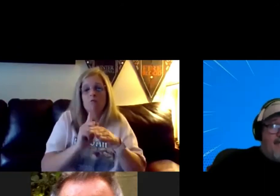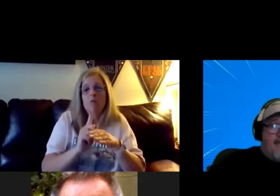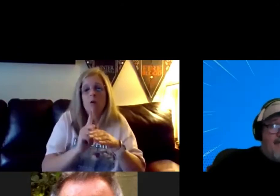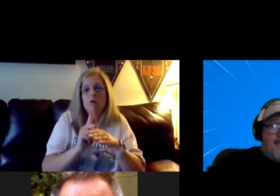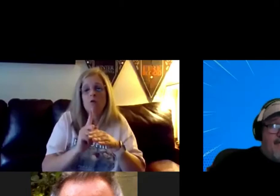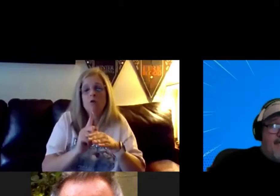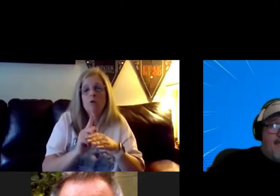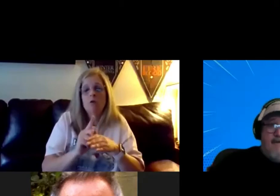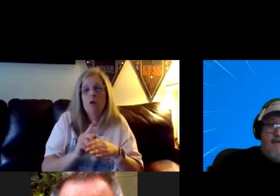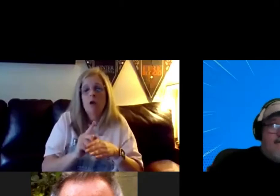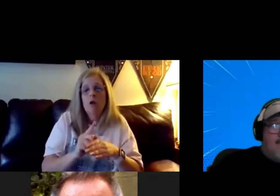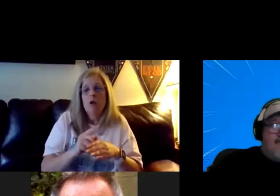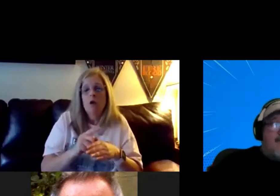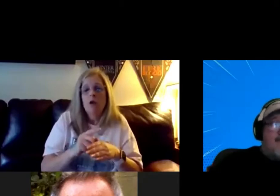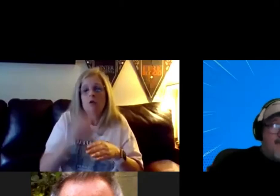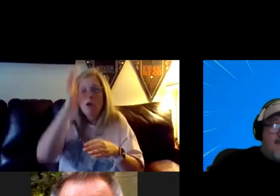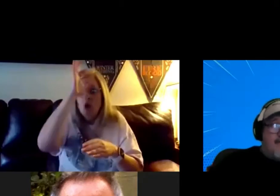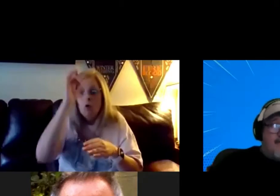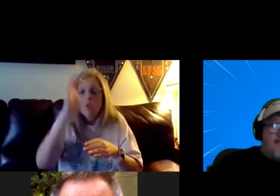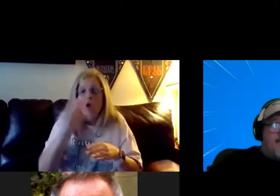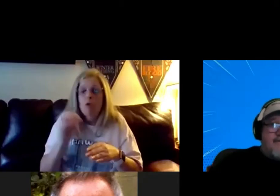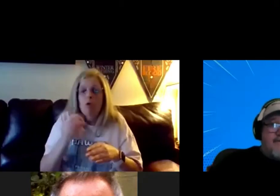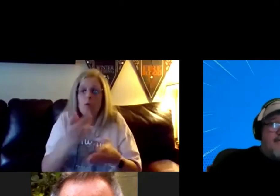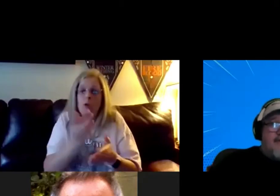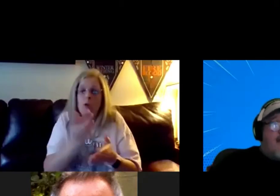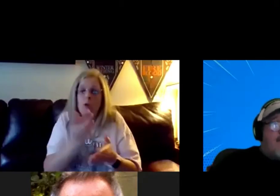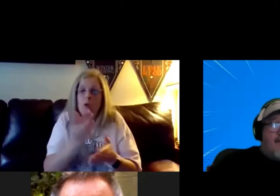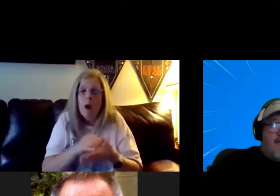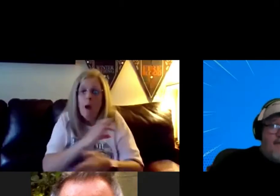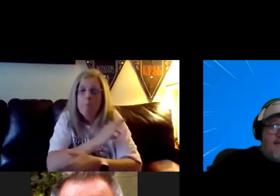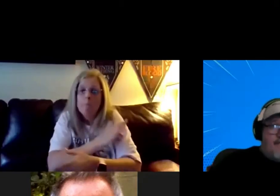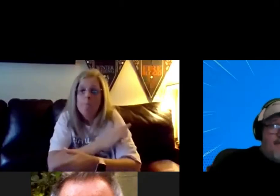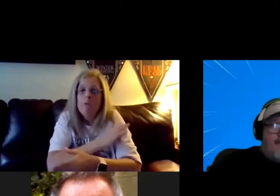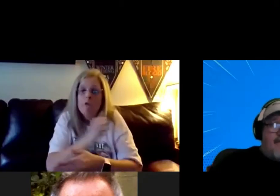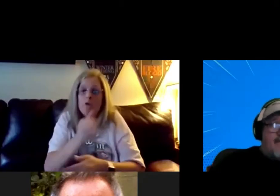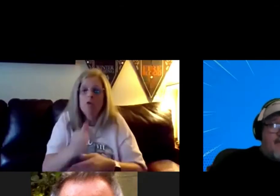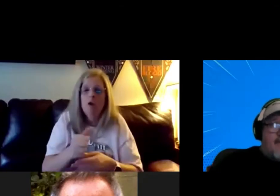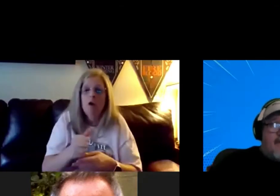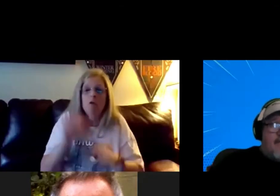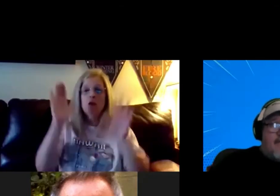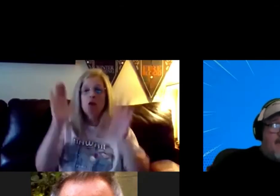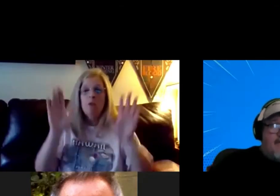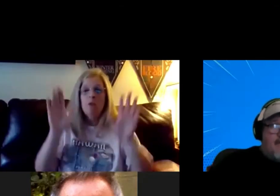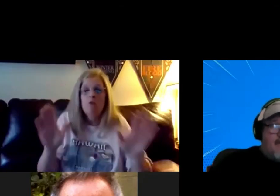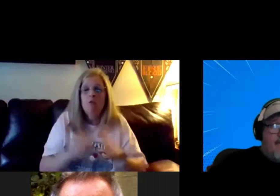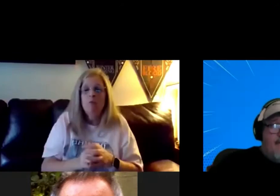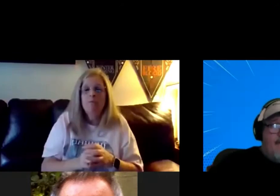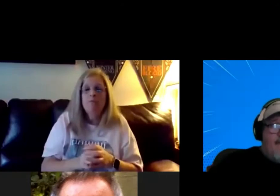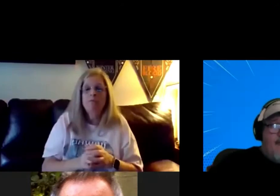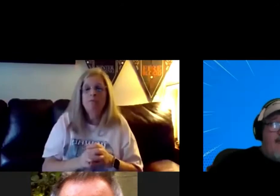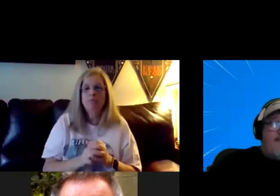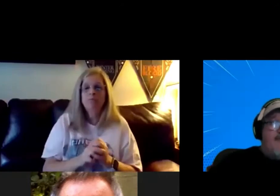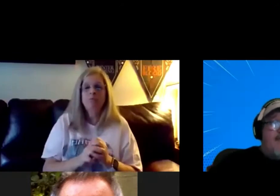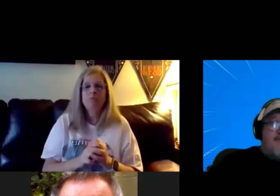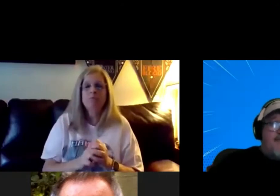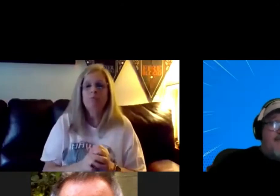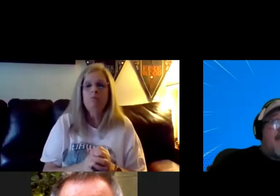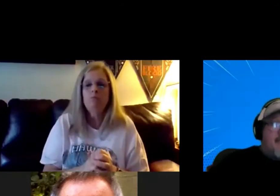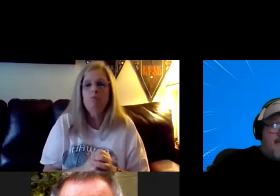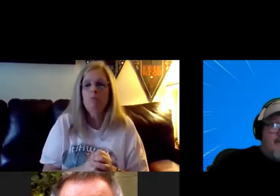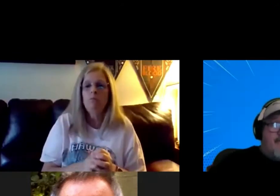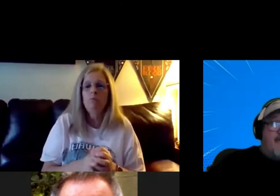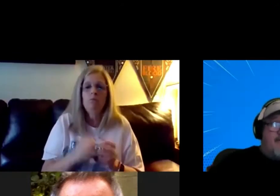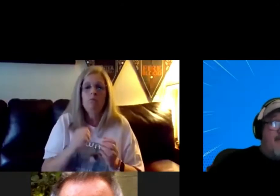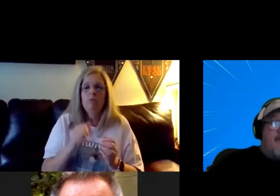that, pinch yourself, because it's unbelievable. I mean, it's totally unbelievable. And if you don't do it,